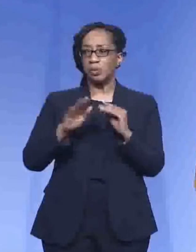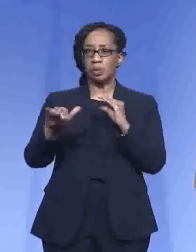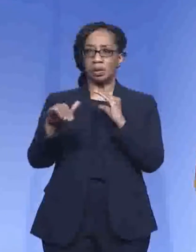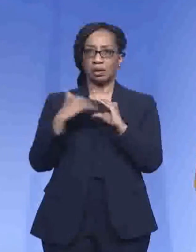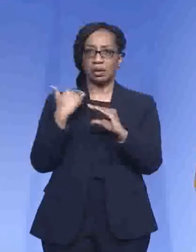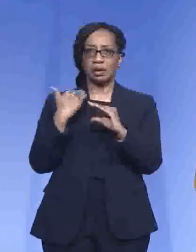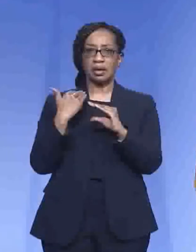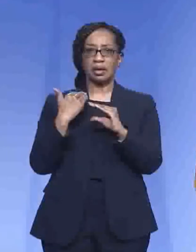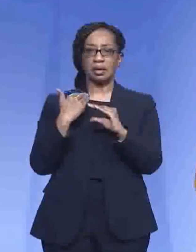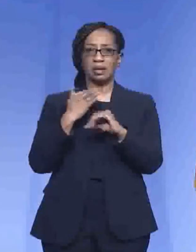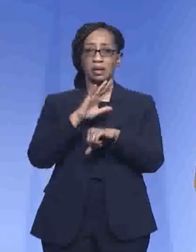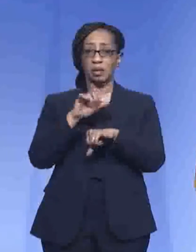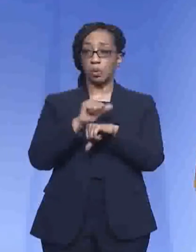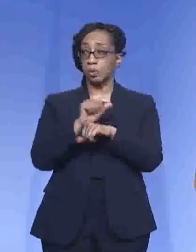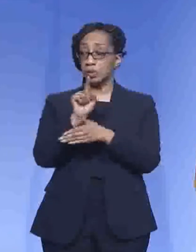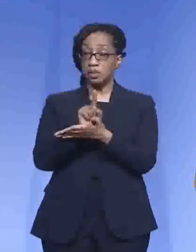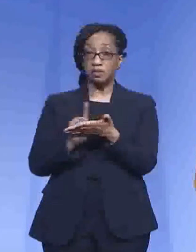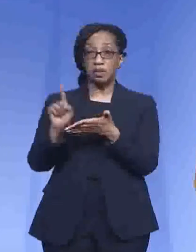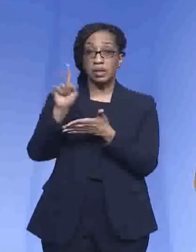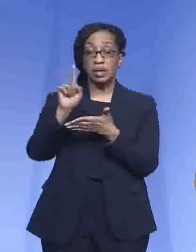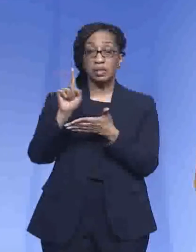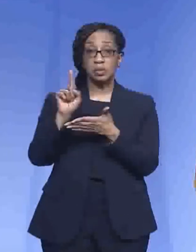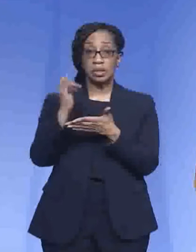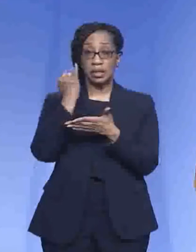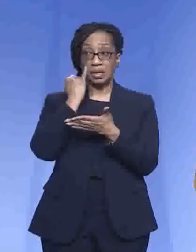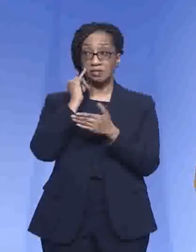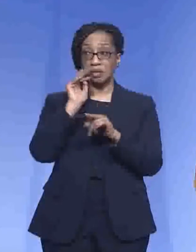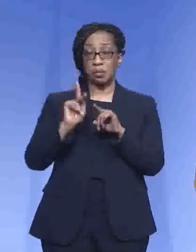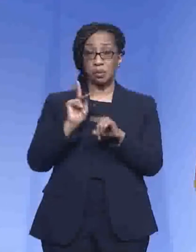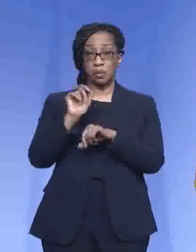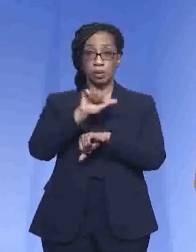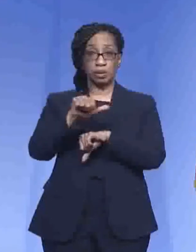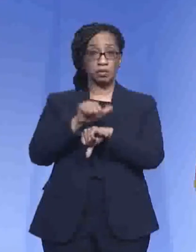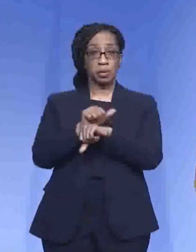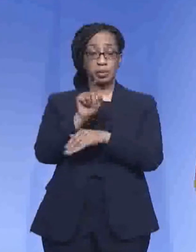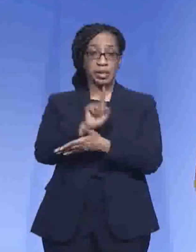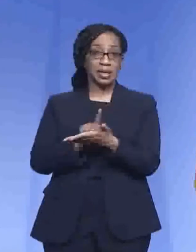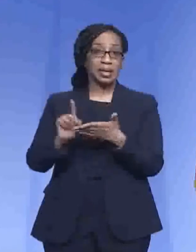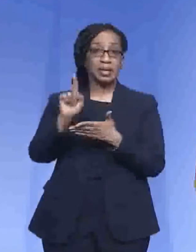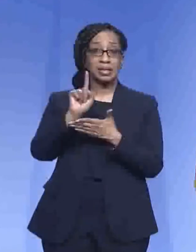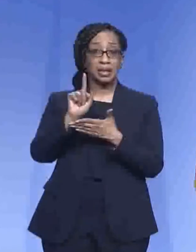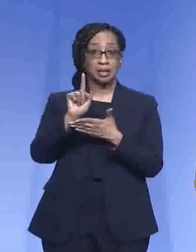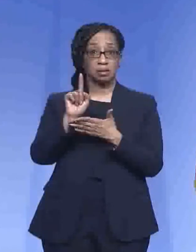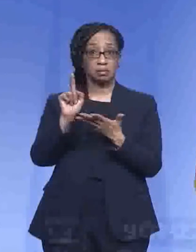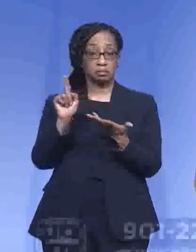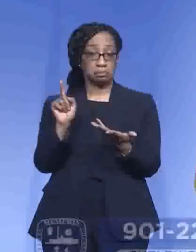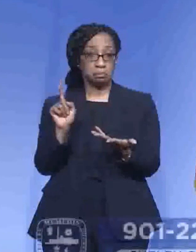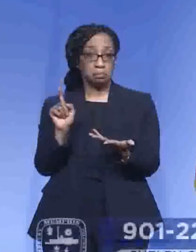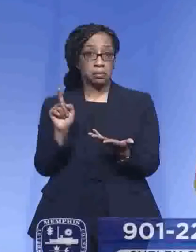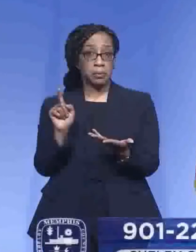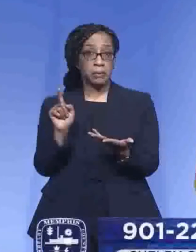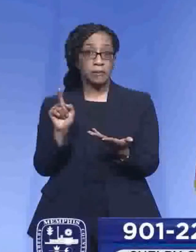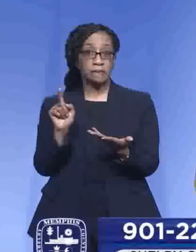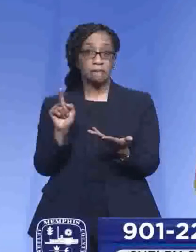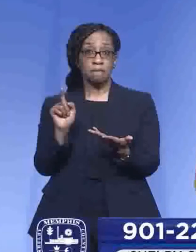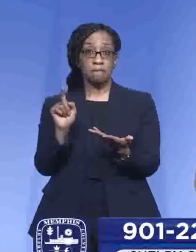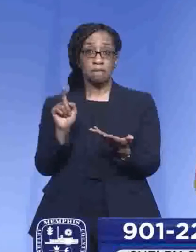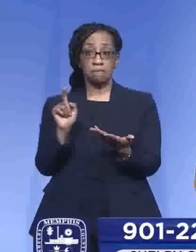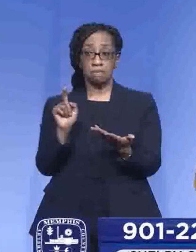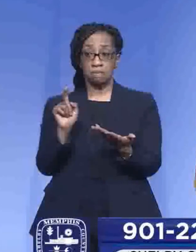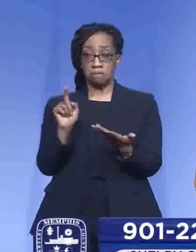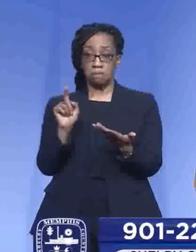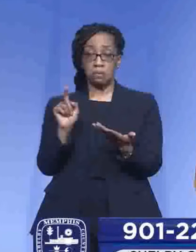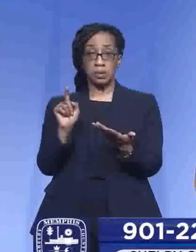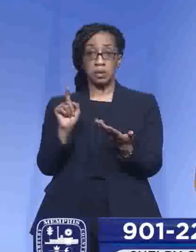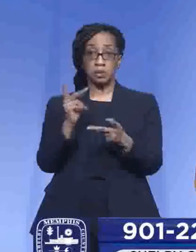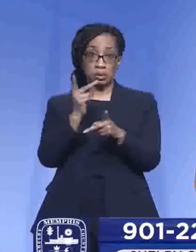some appointments next week. If people have appointments next week, are those still going to be honored? And when